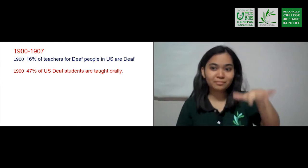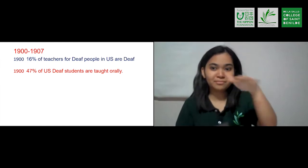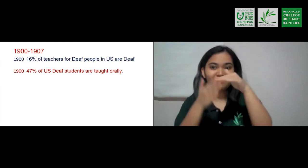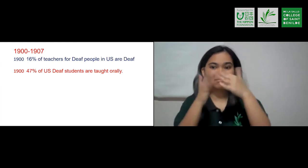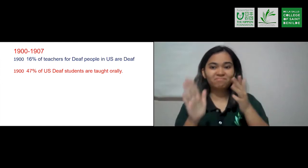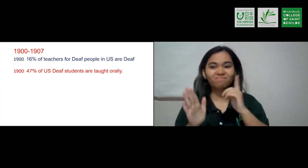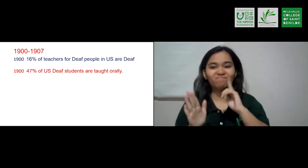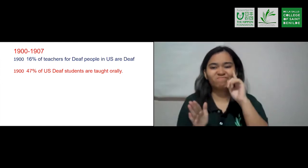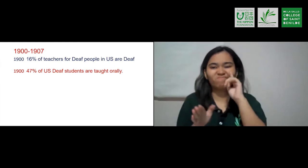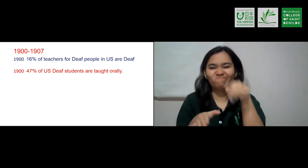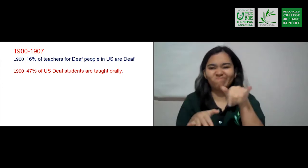it has